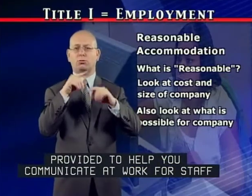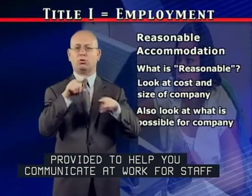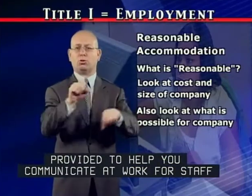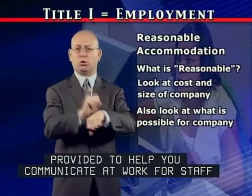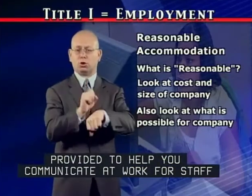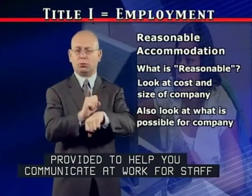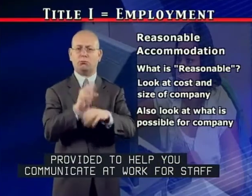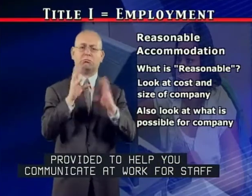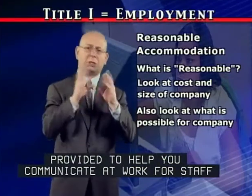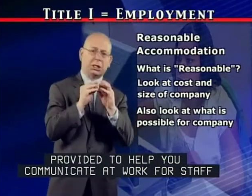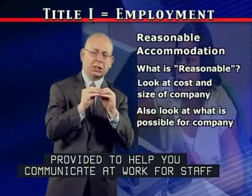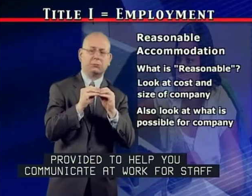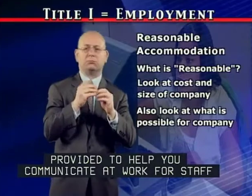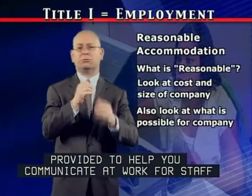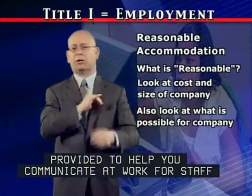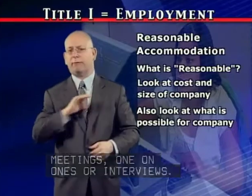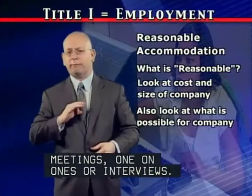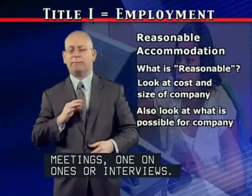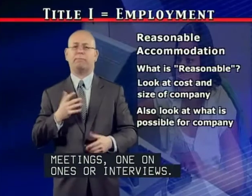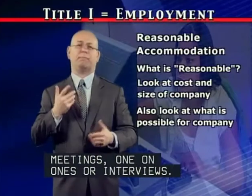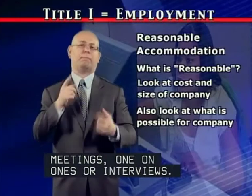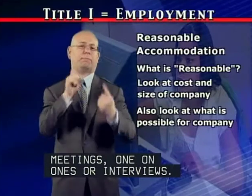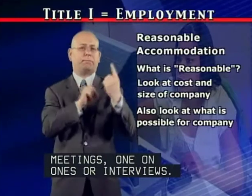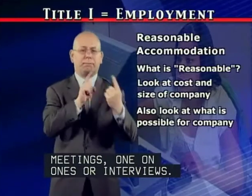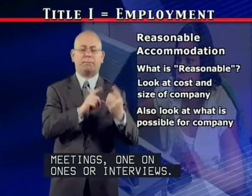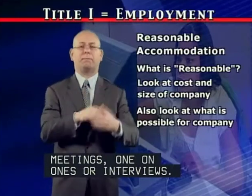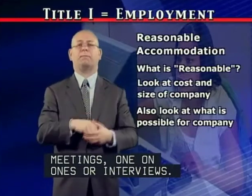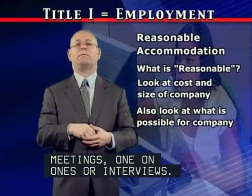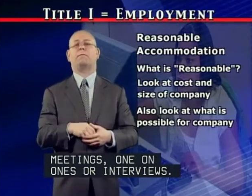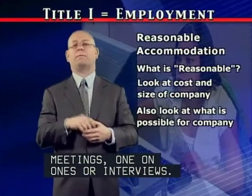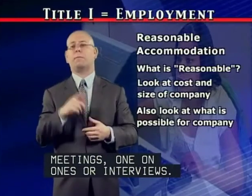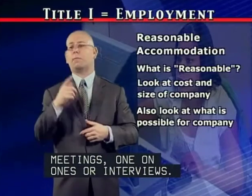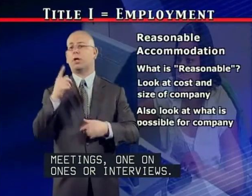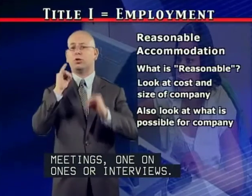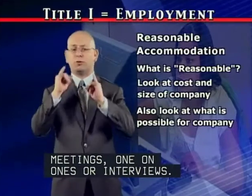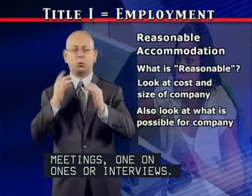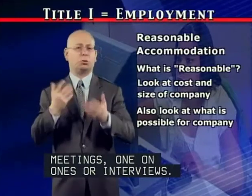provided to help you communicate at work for staff meetings, one-on-ones, or interviews.